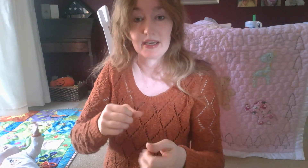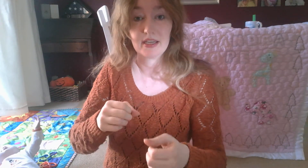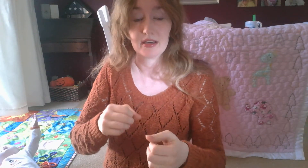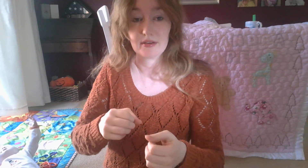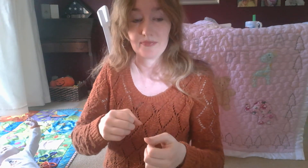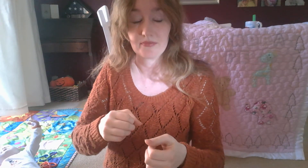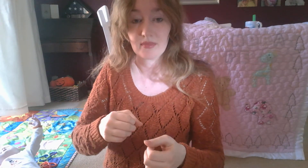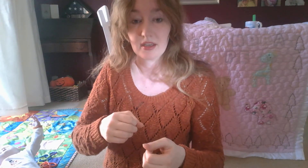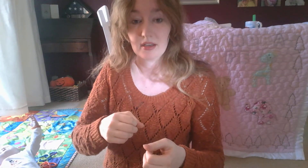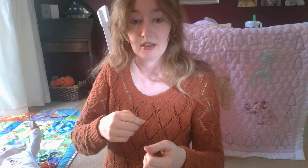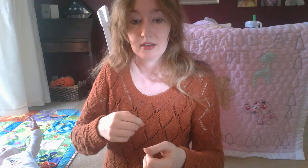say